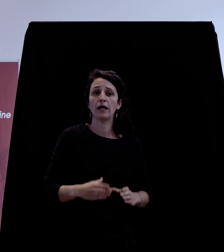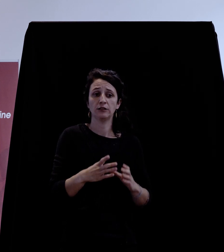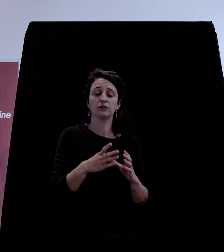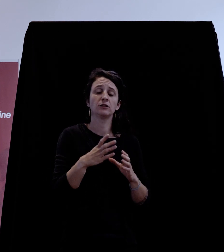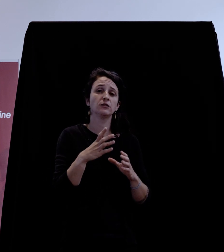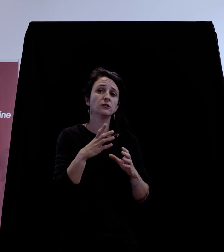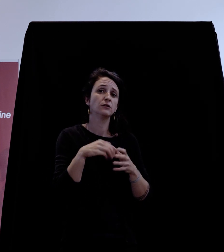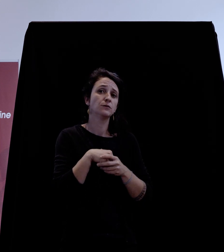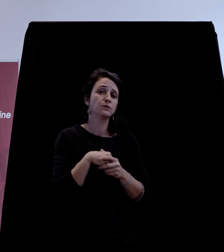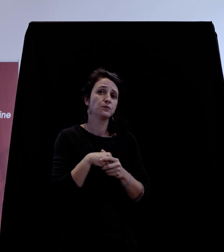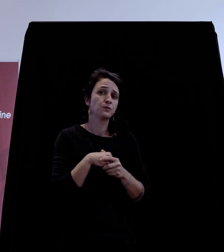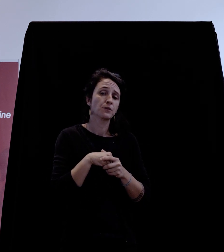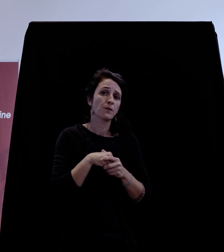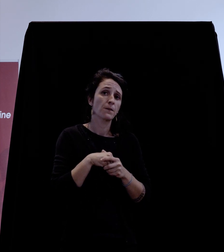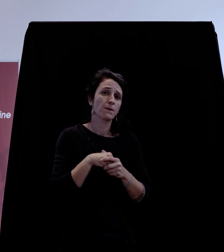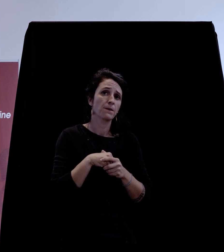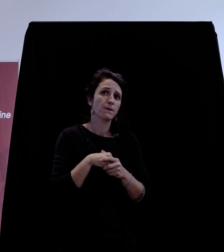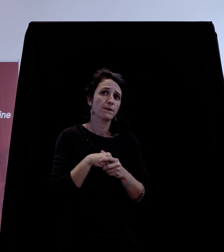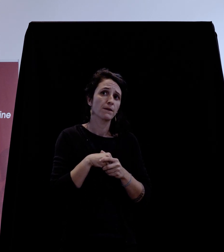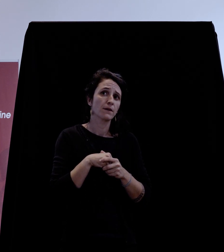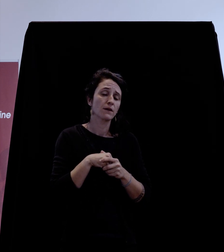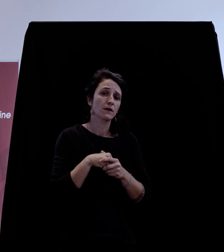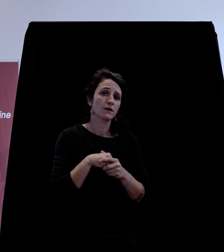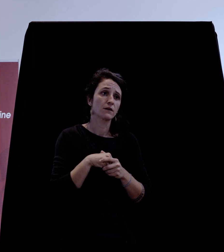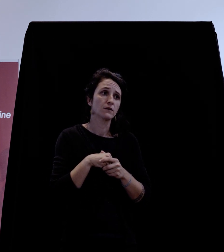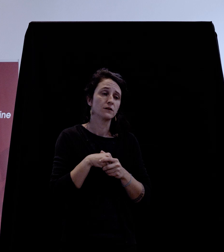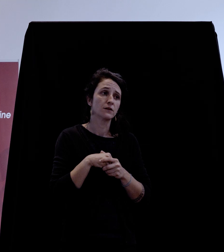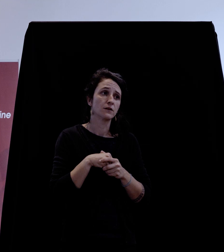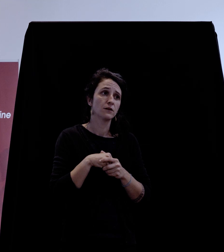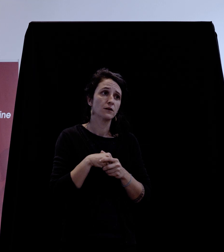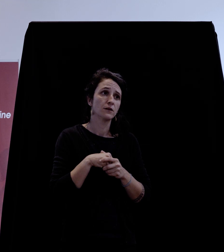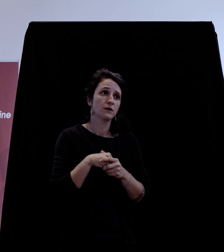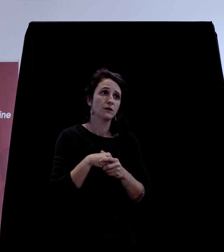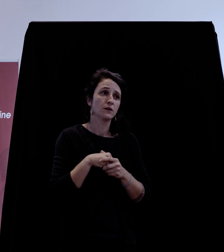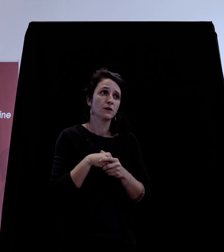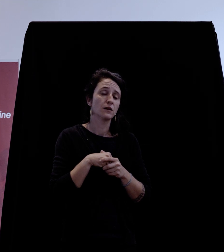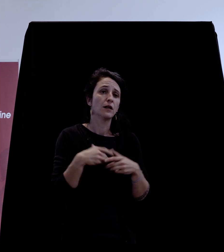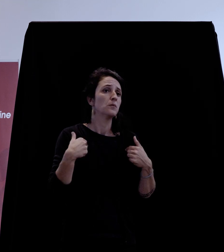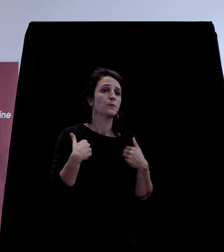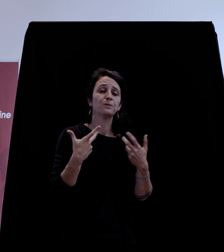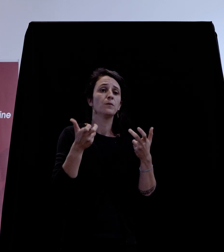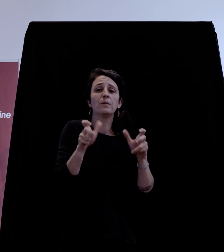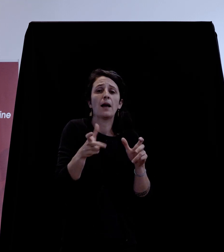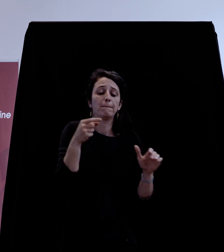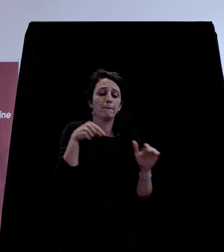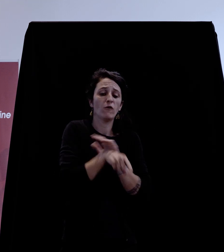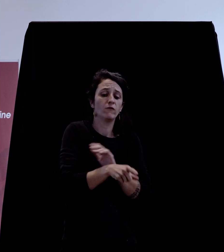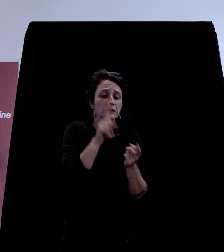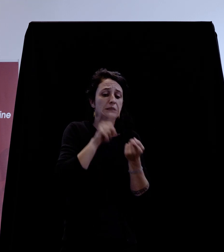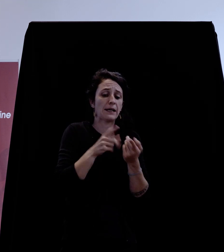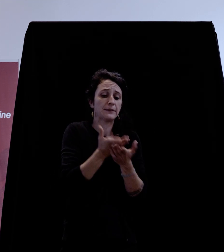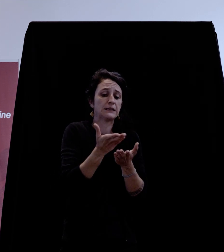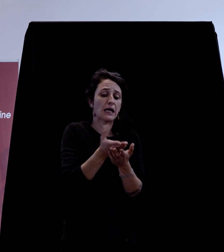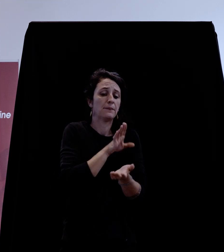don't get much into this first cause because it just doesn't apply to all of our kids. But it's certainly true that if you